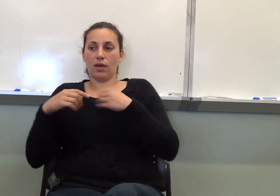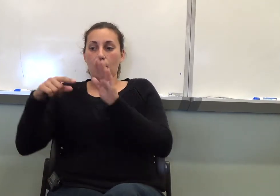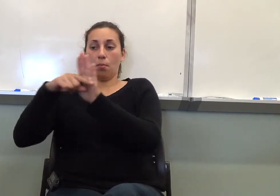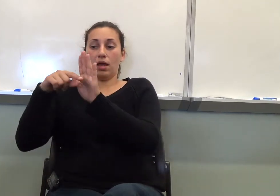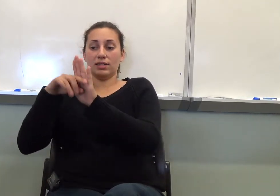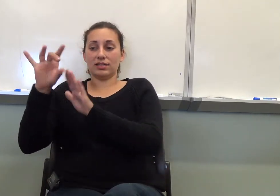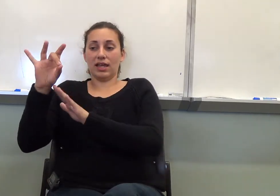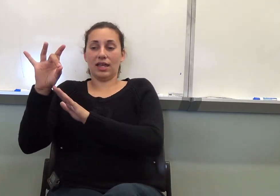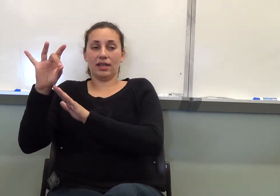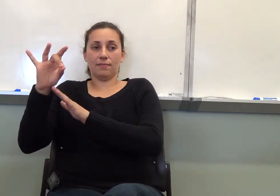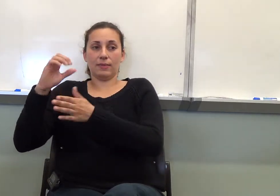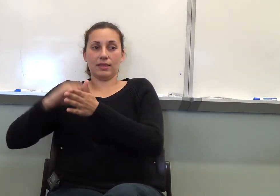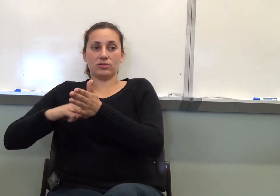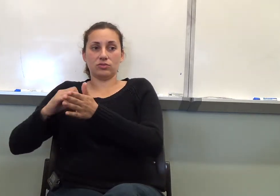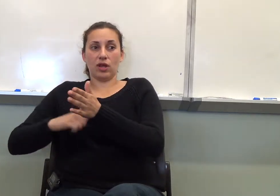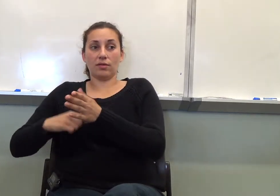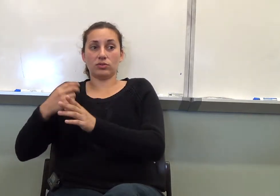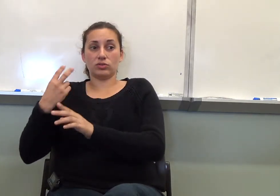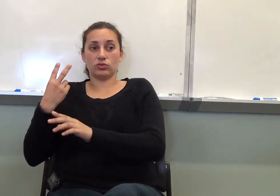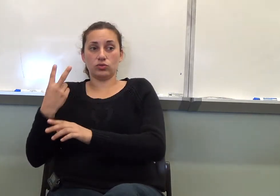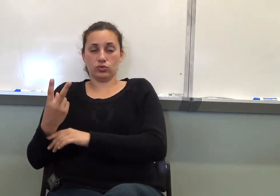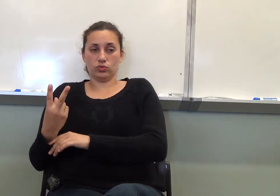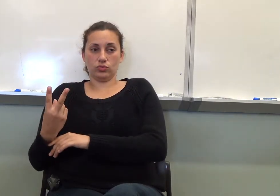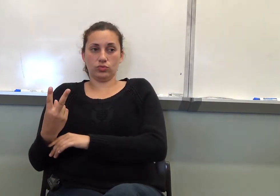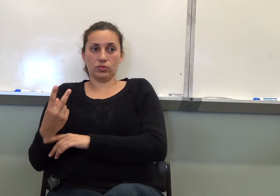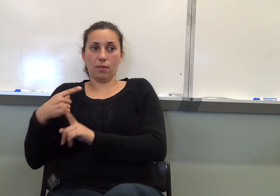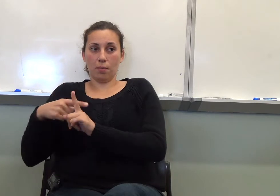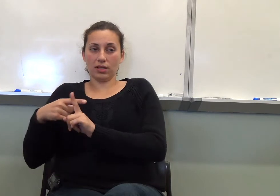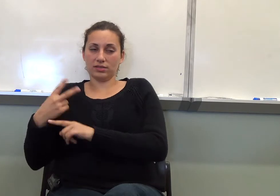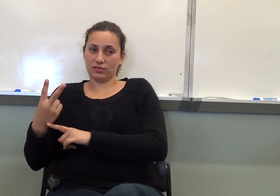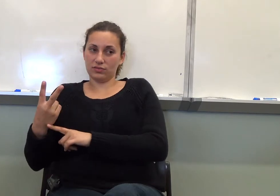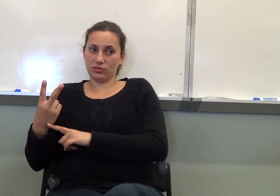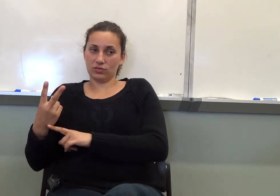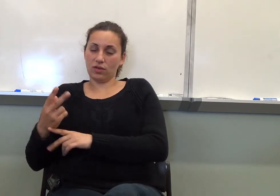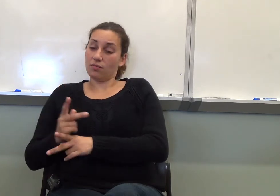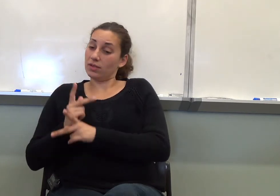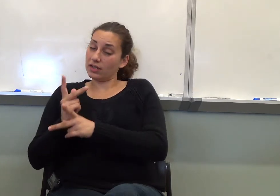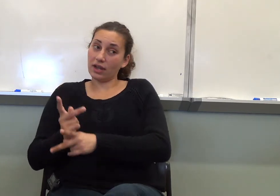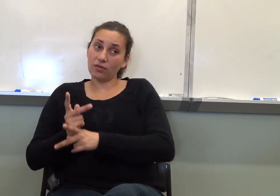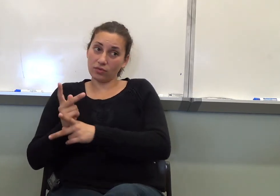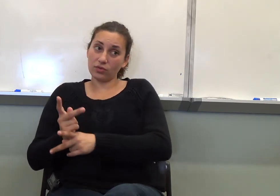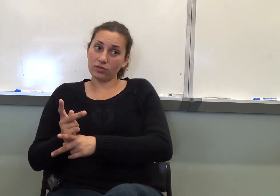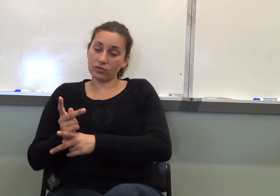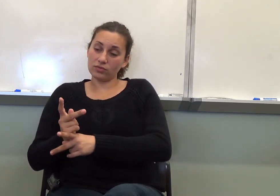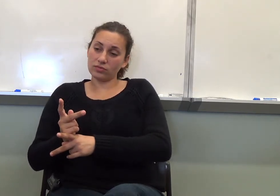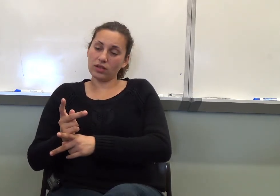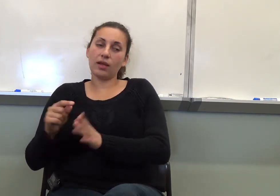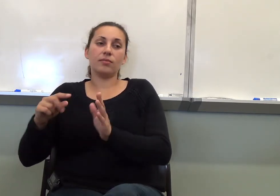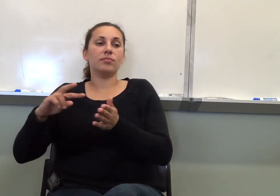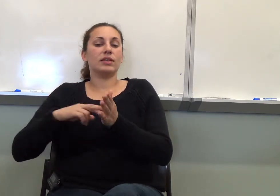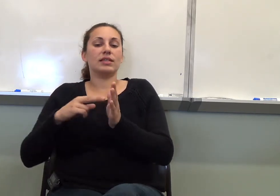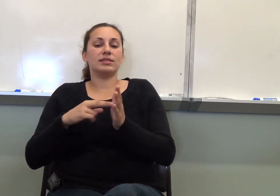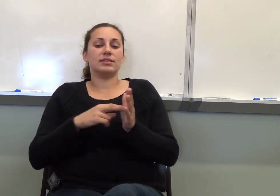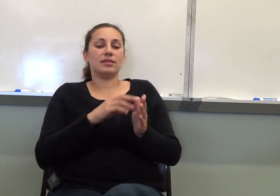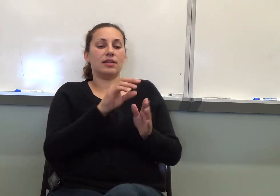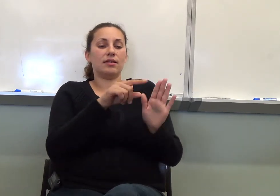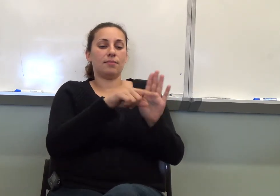a positive 2. Careful. That's a minus 8 plus a negative 2,